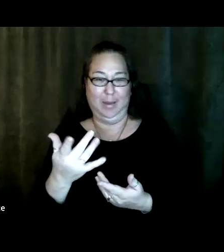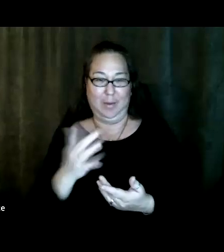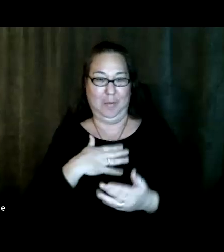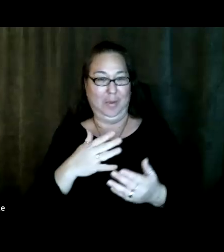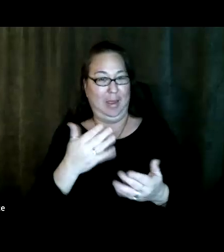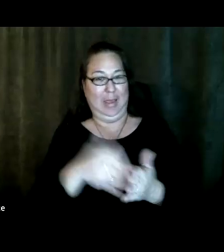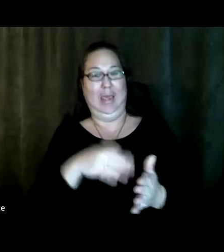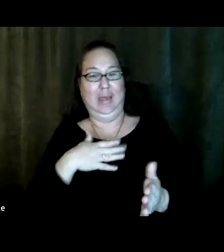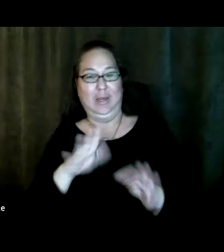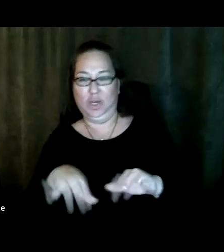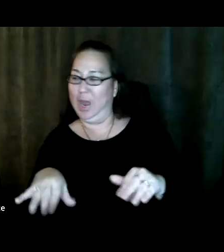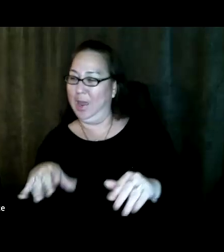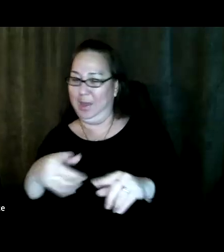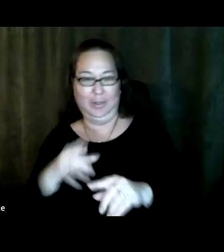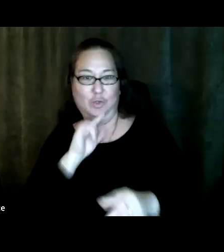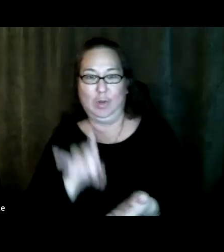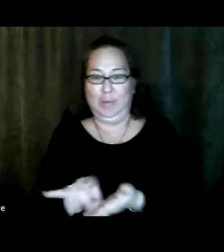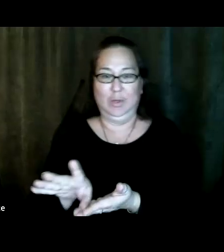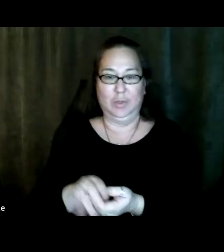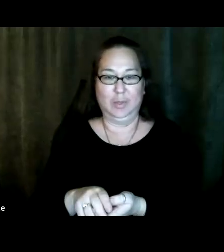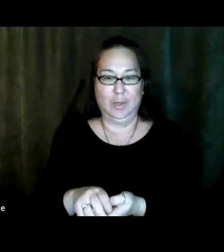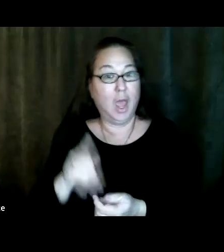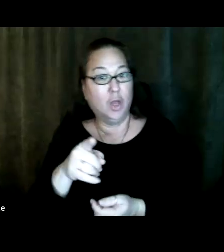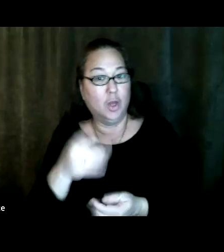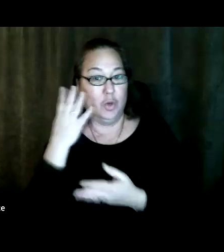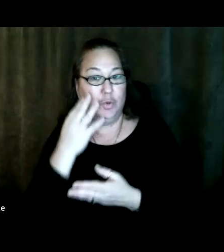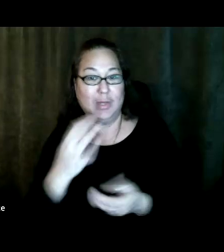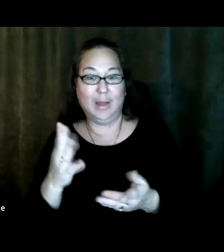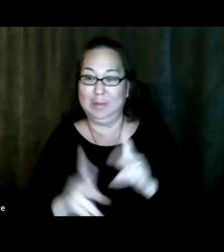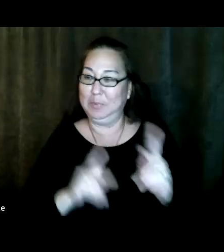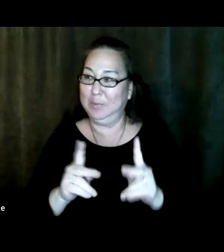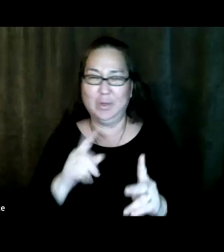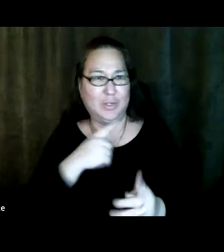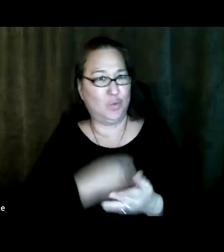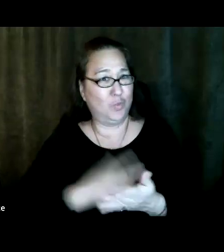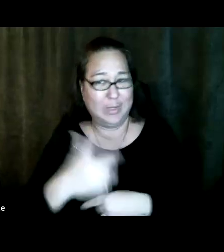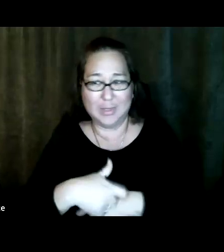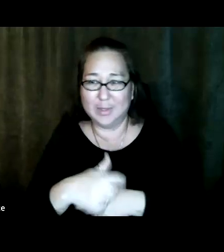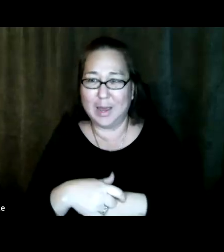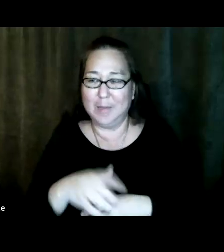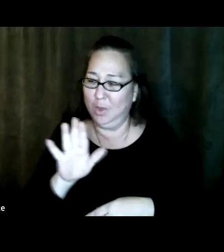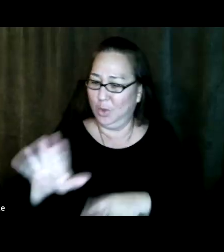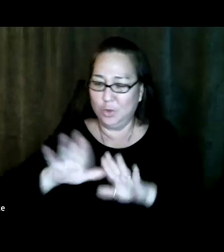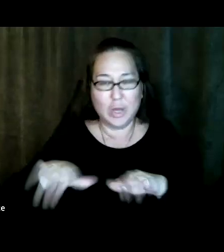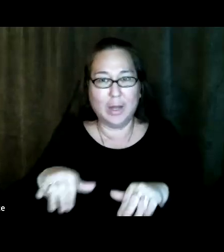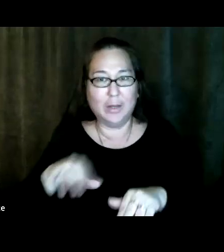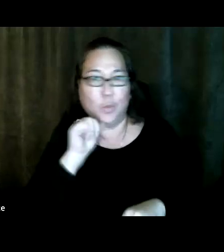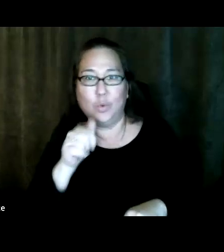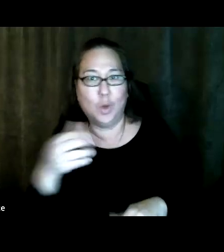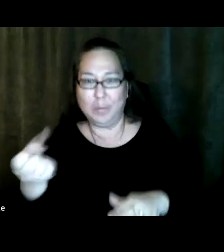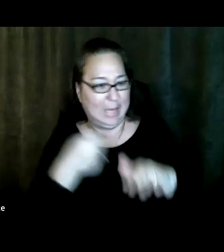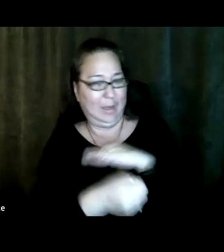if you're publishing something today that basically tells a parent that it's a complete waste of time, that their child is not going to be